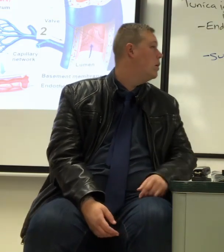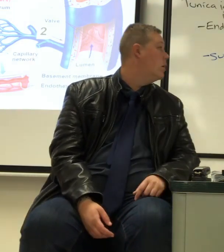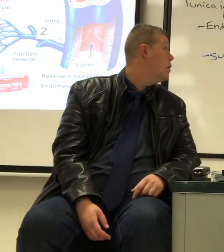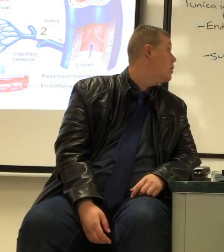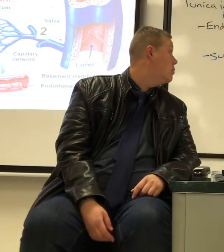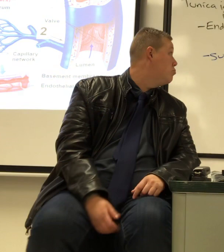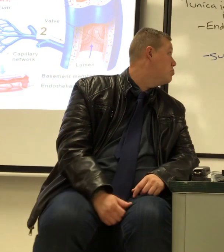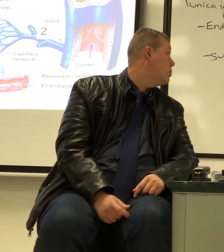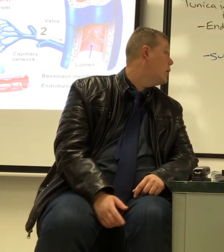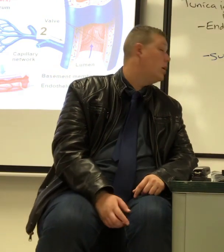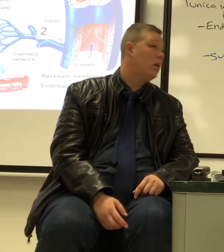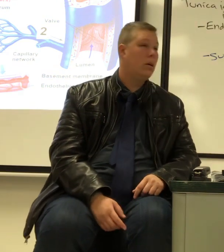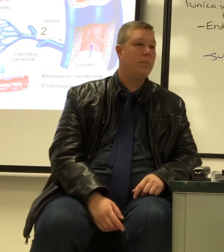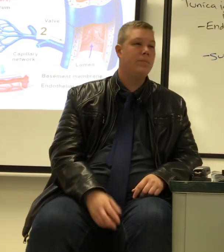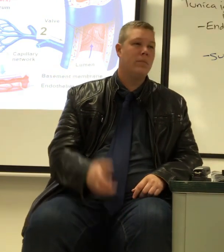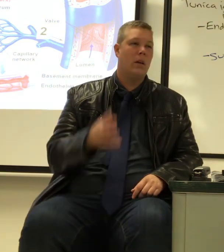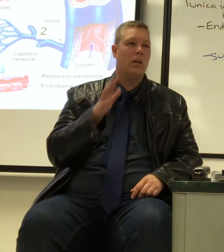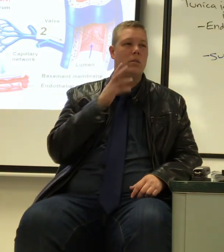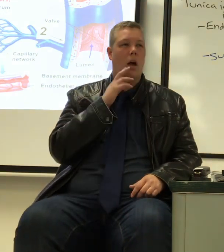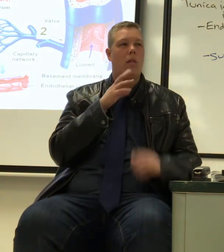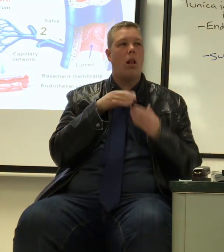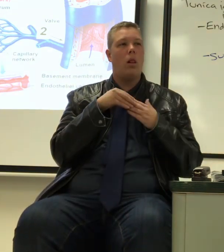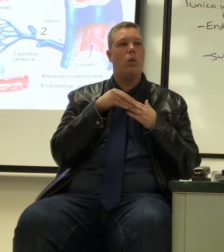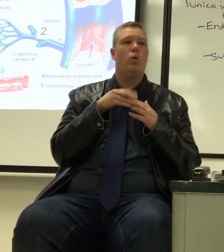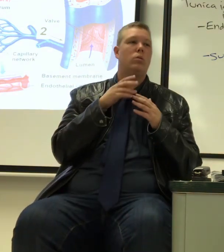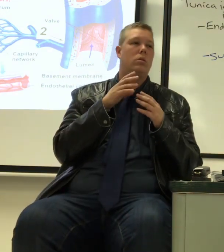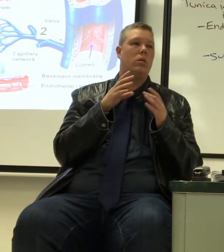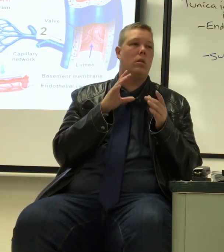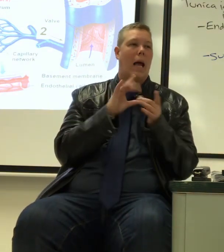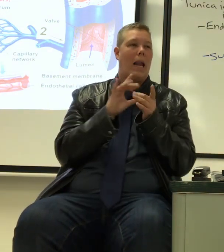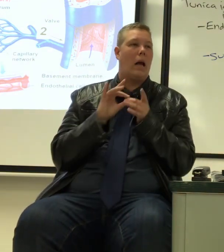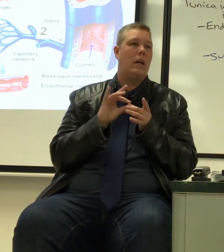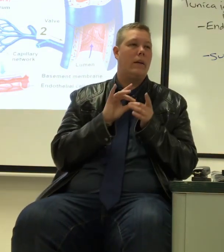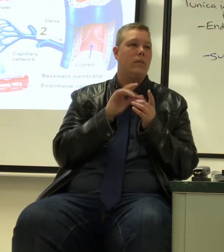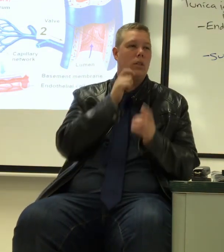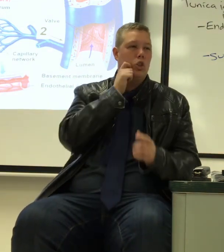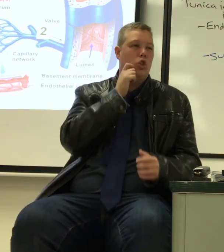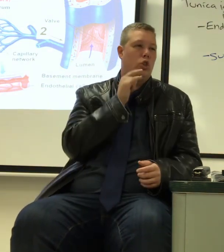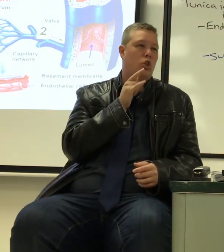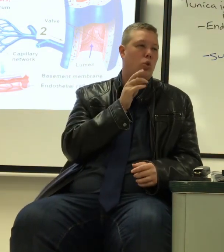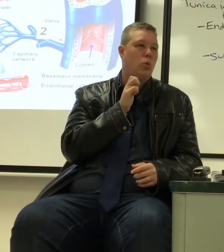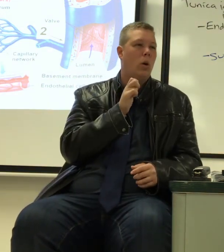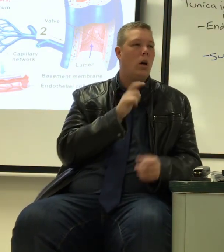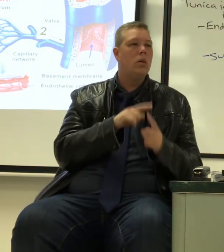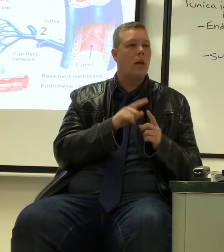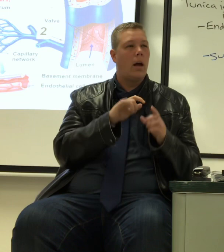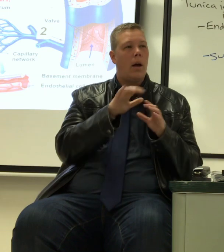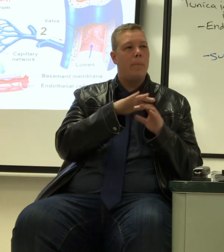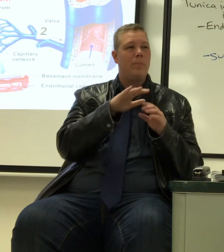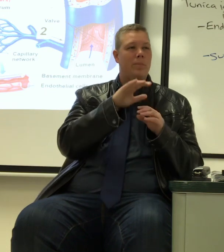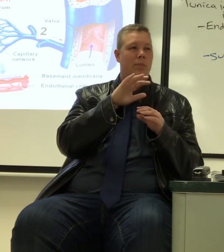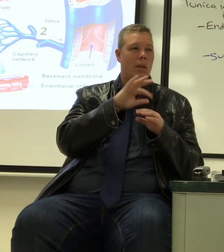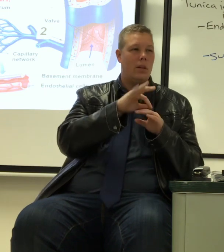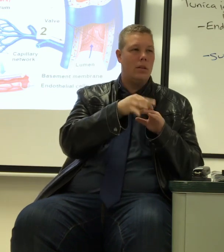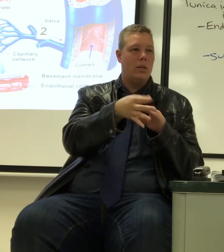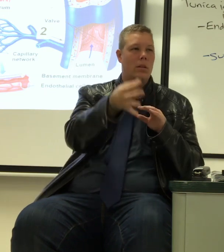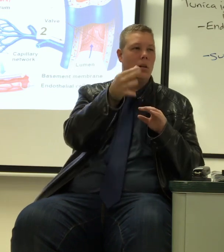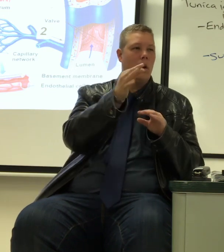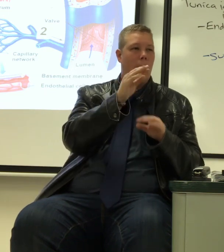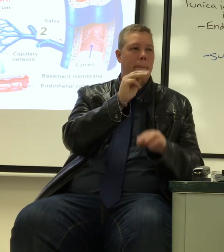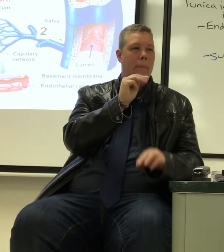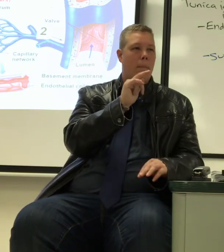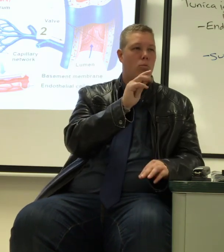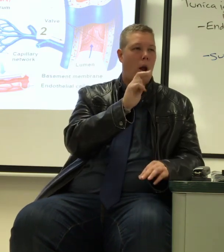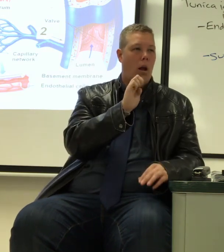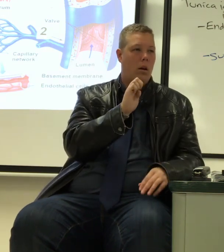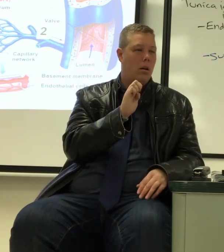It's pretty much loose connective tissue. It's like a basement membrane around the endothelium. It's just loose